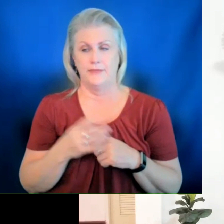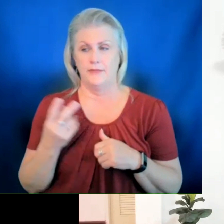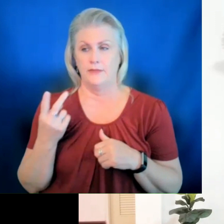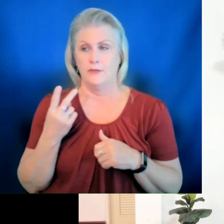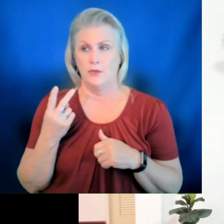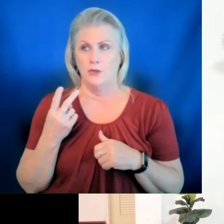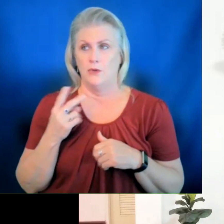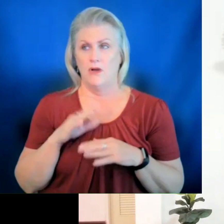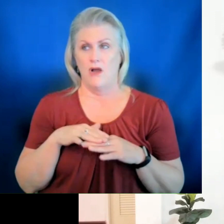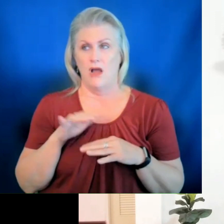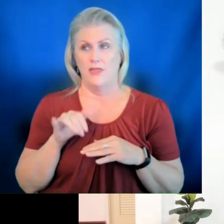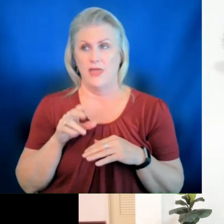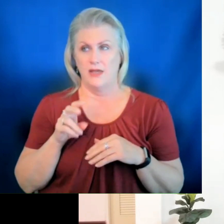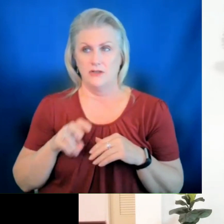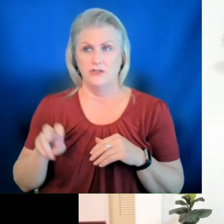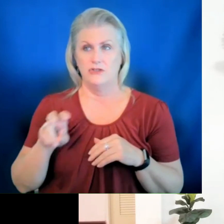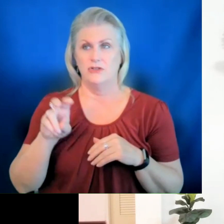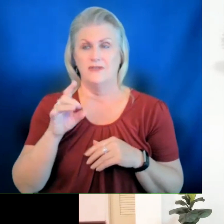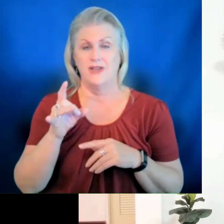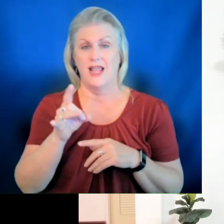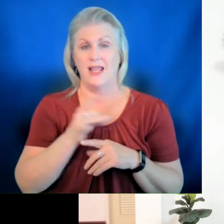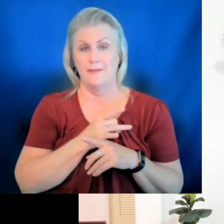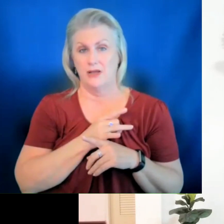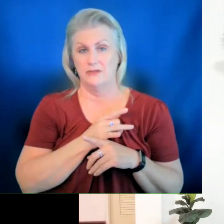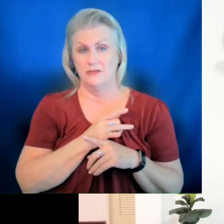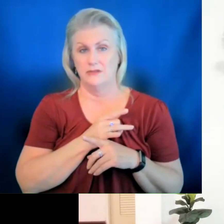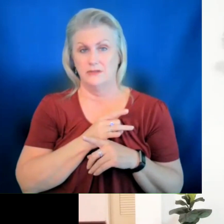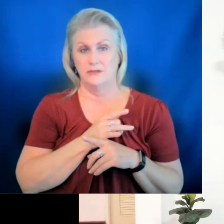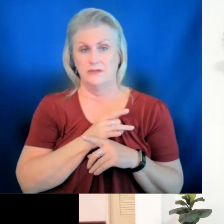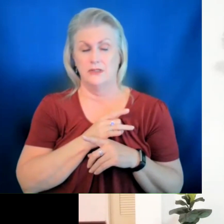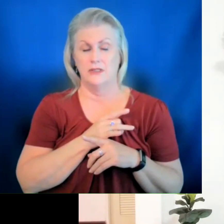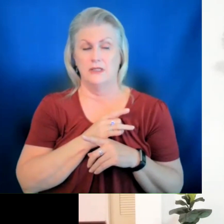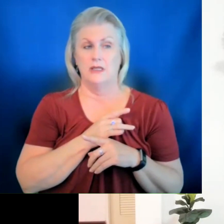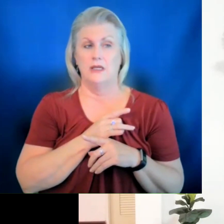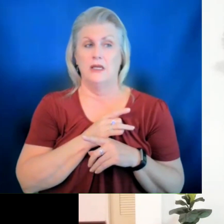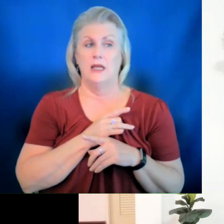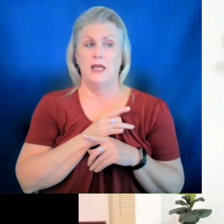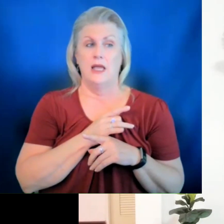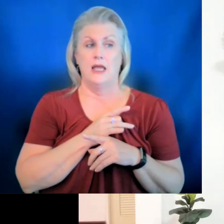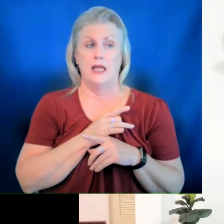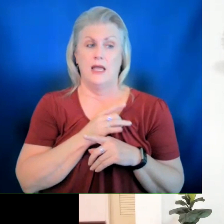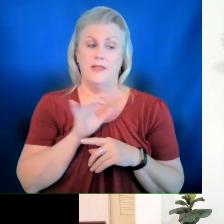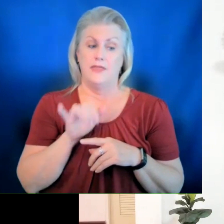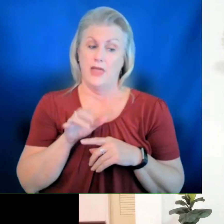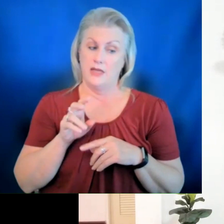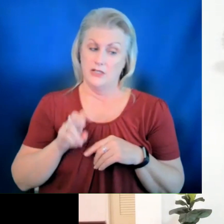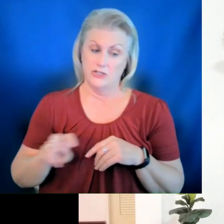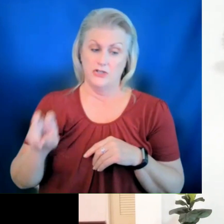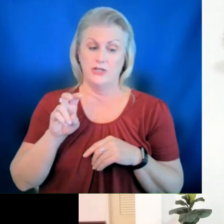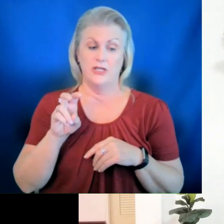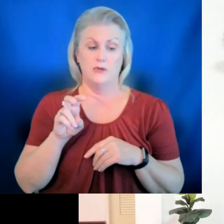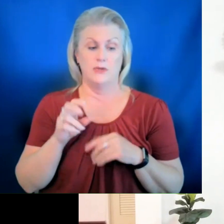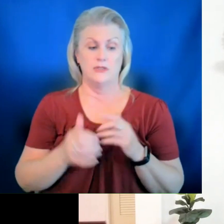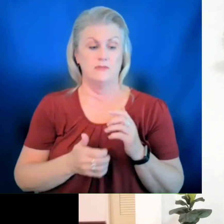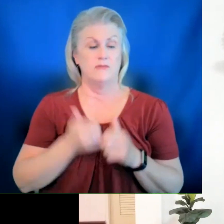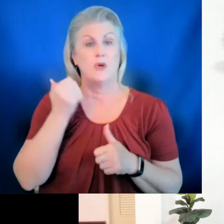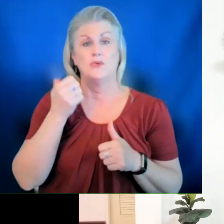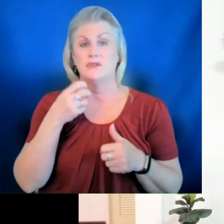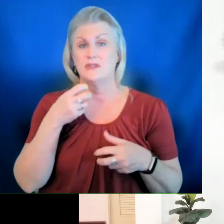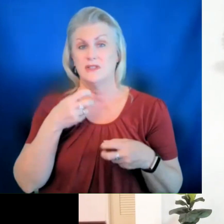time. We were on that journey for 8 months. And while that journey was one of the most